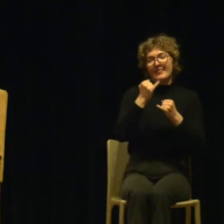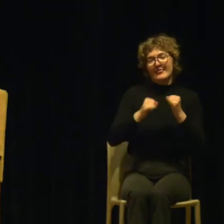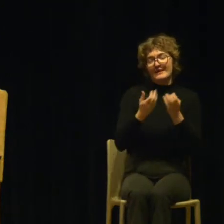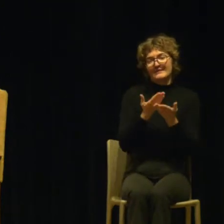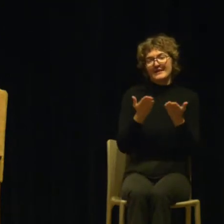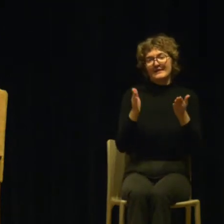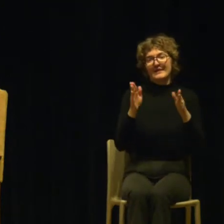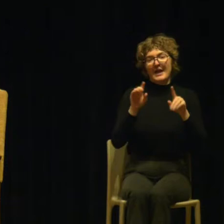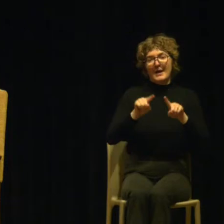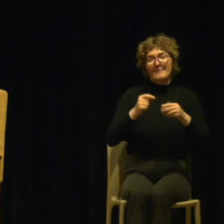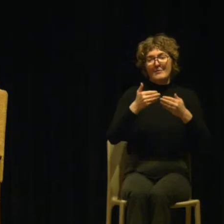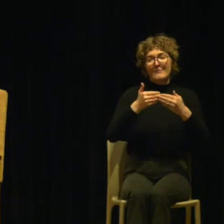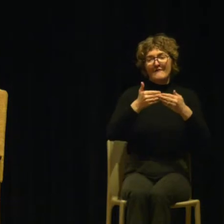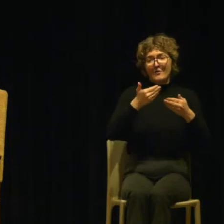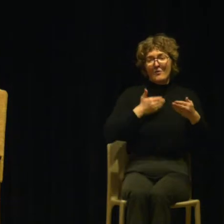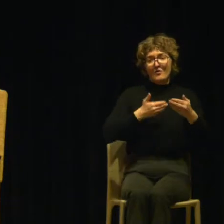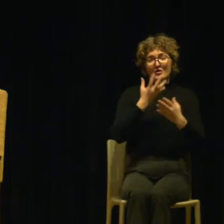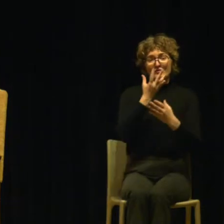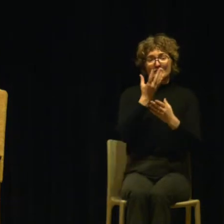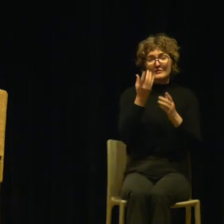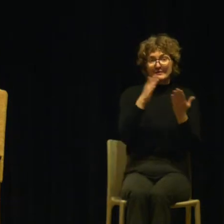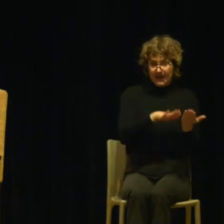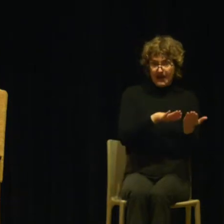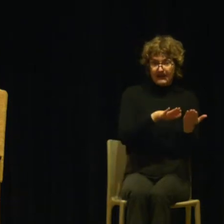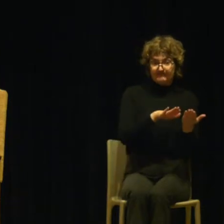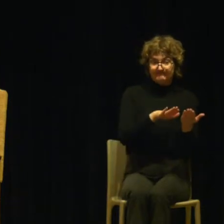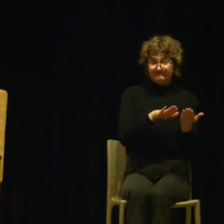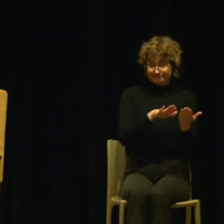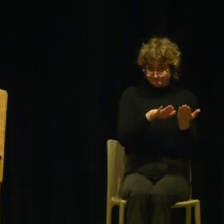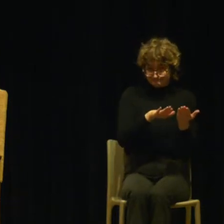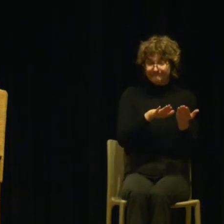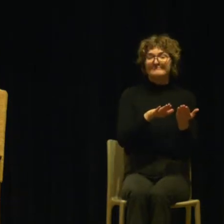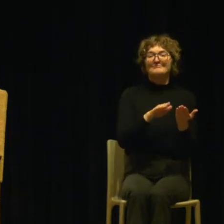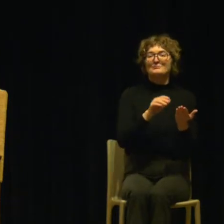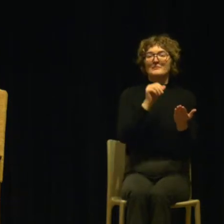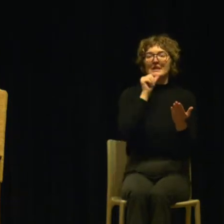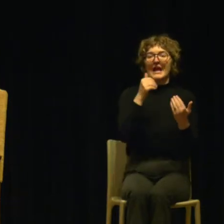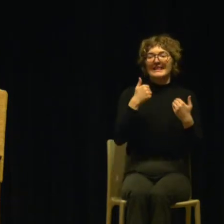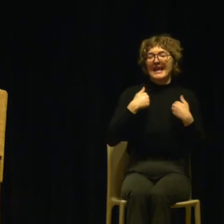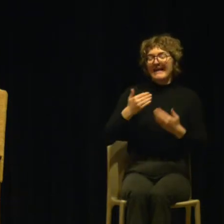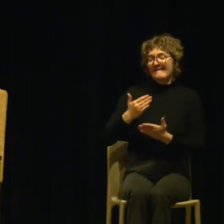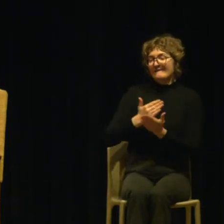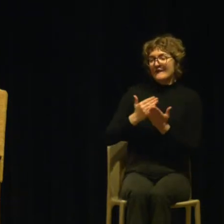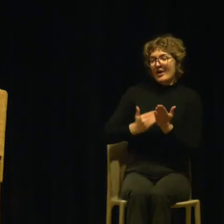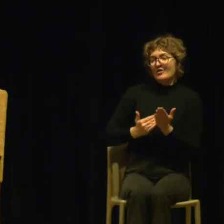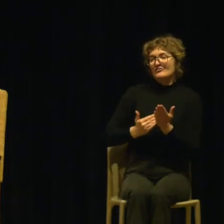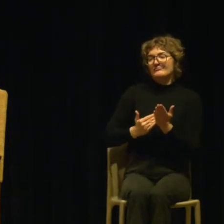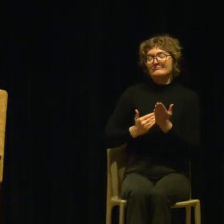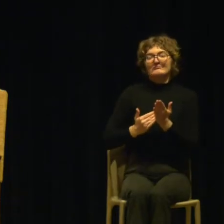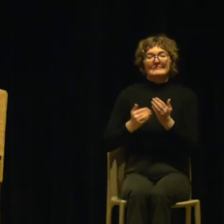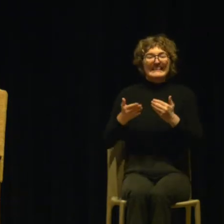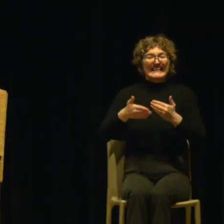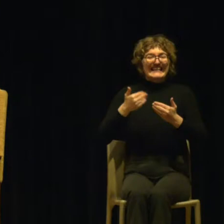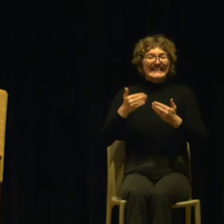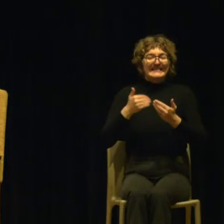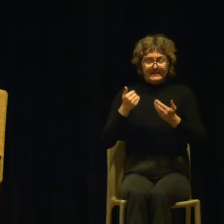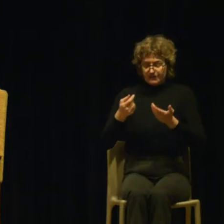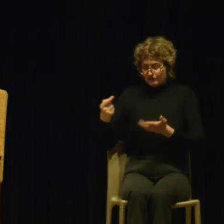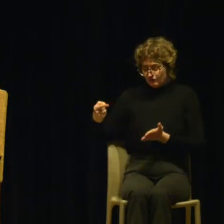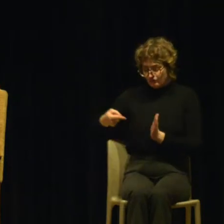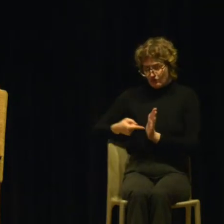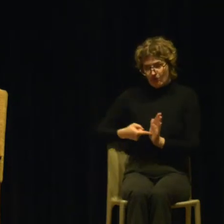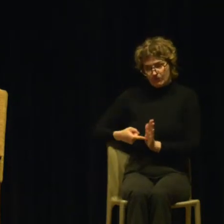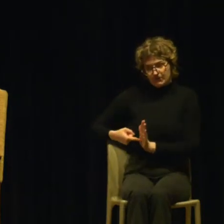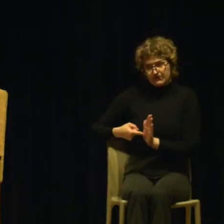happens before you die. So if the thing is, let's not have a hip fracture, that's an easy enough thing to address. But